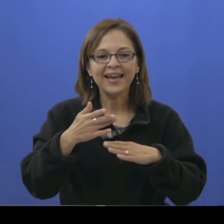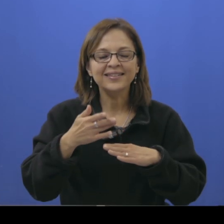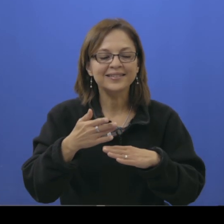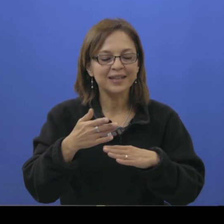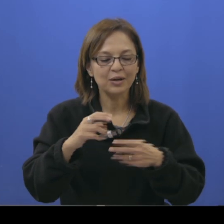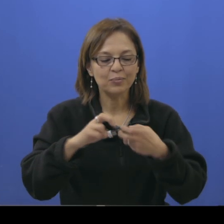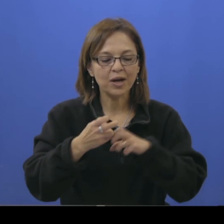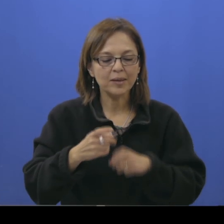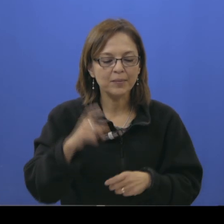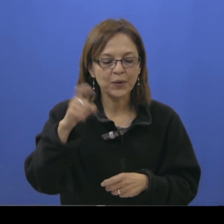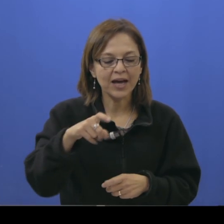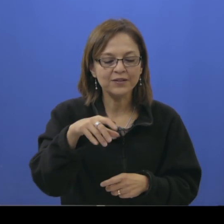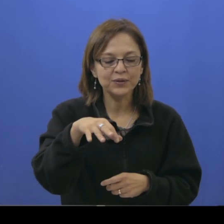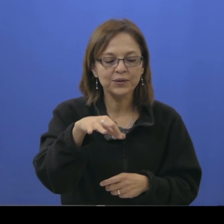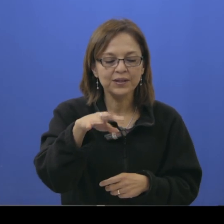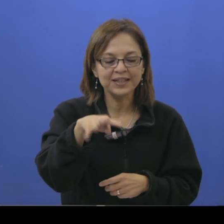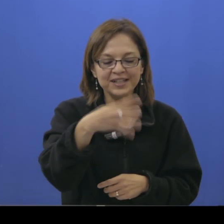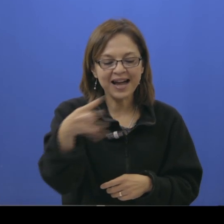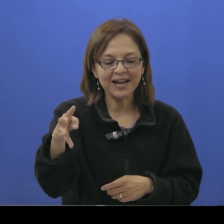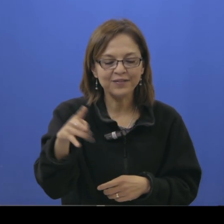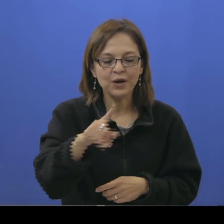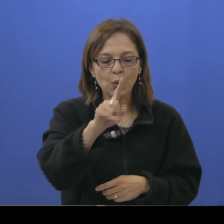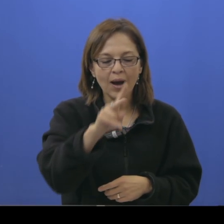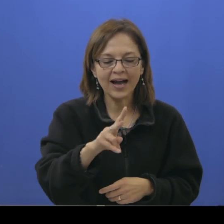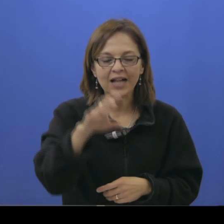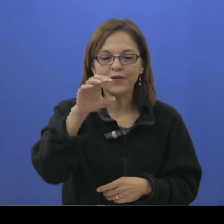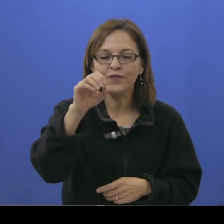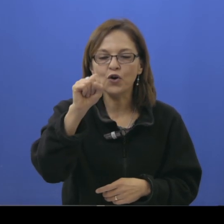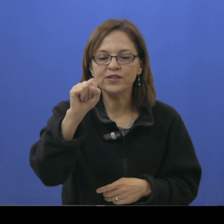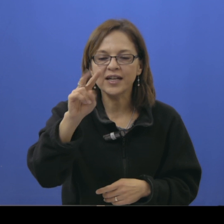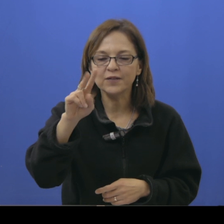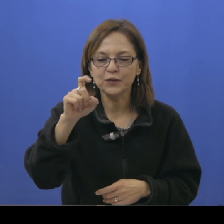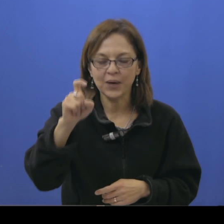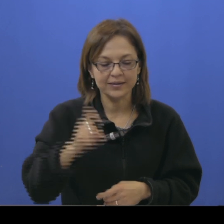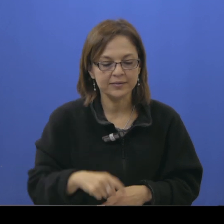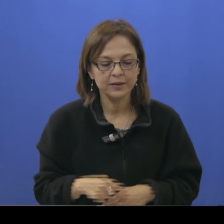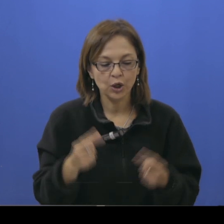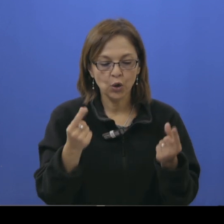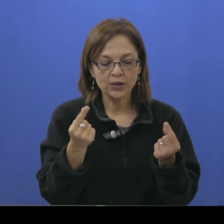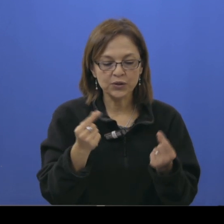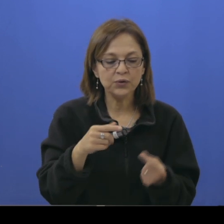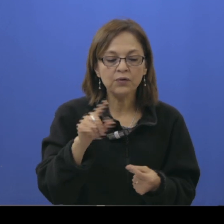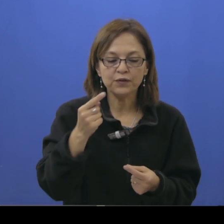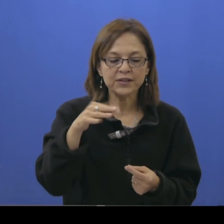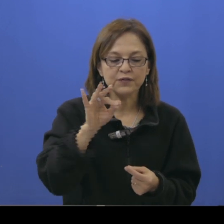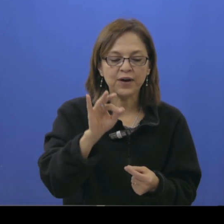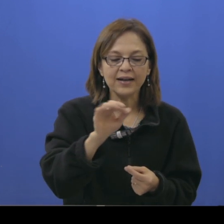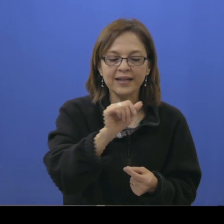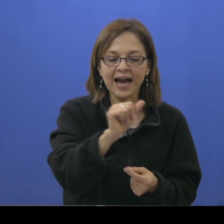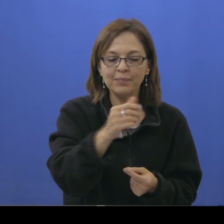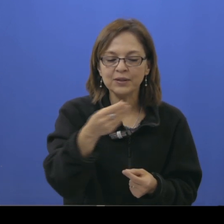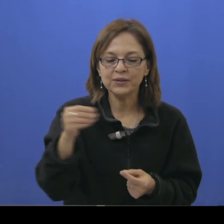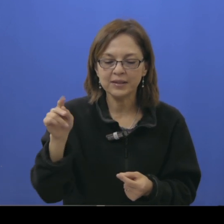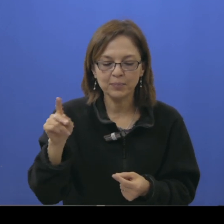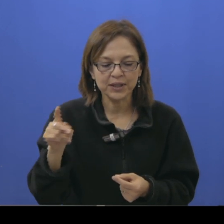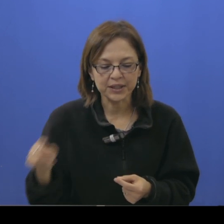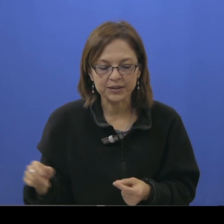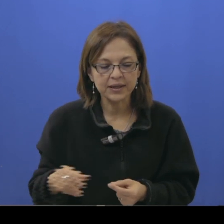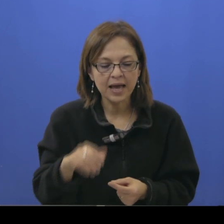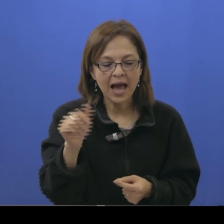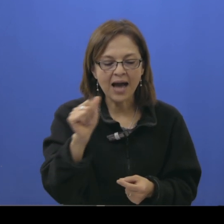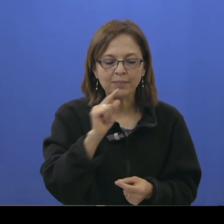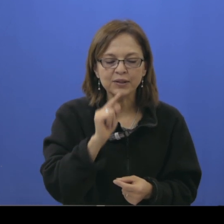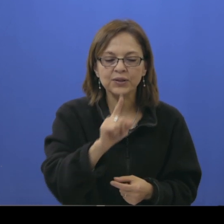For the next problem, you have to graph 1/2 of cosine of 2x. What you do, first find the amplitude and the